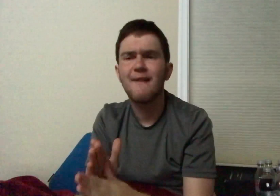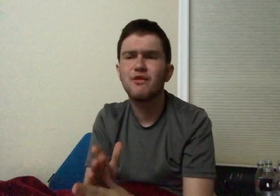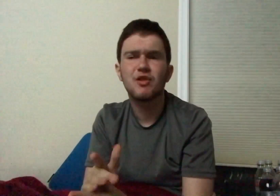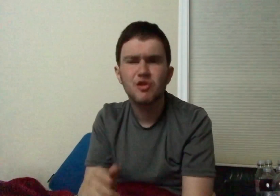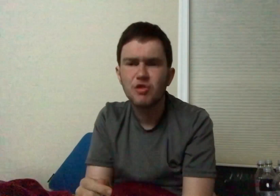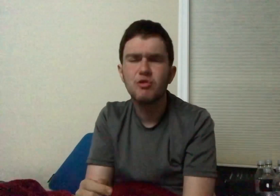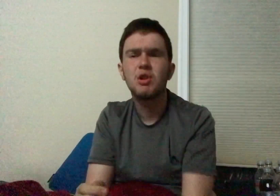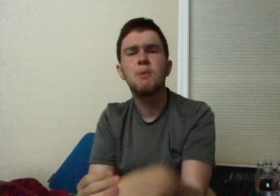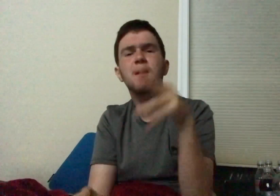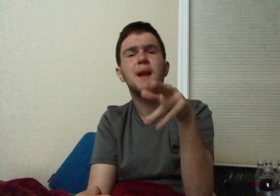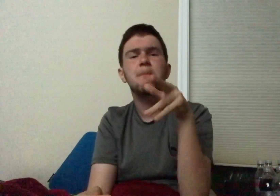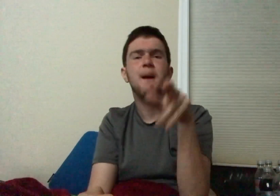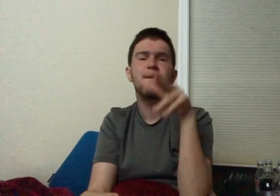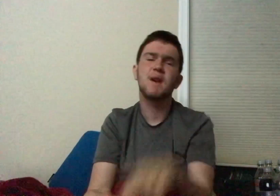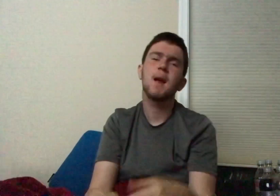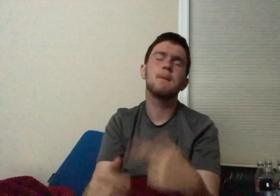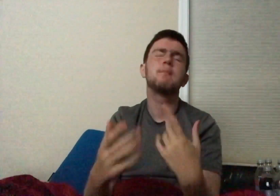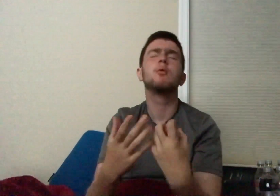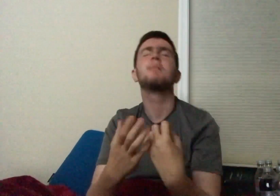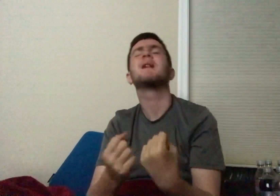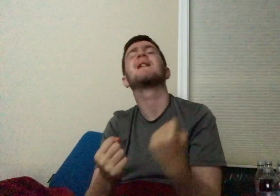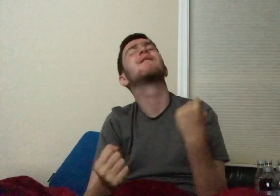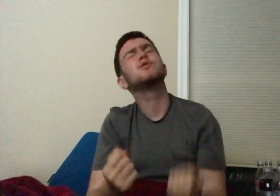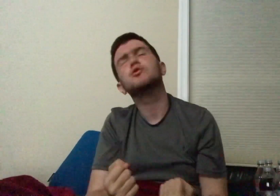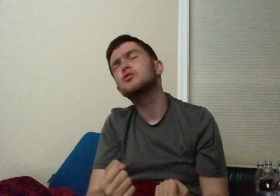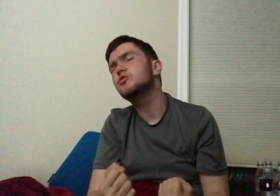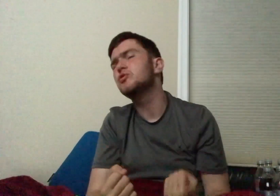to lose. But then my faith has pulled me through.